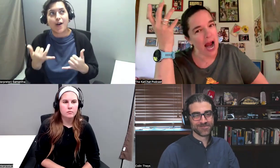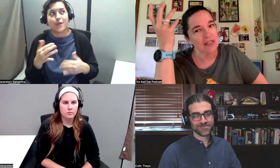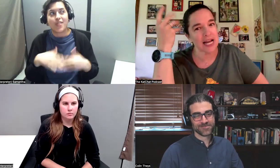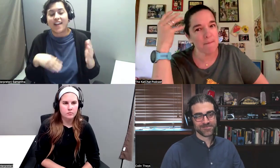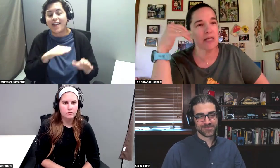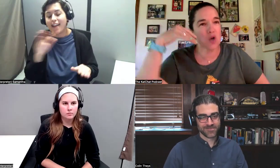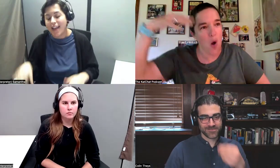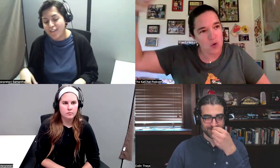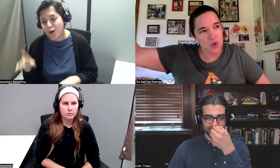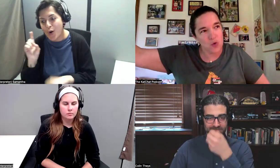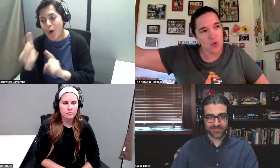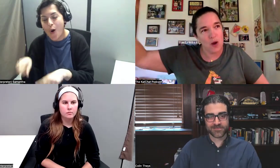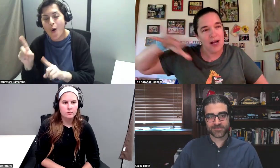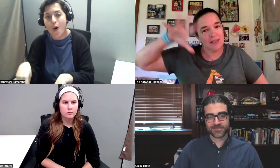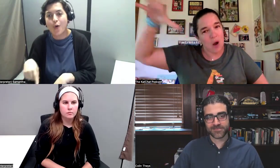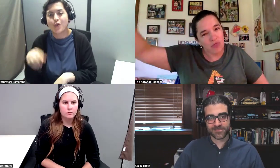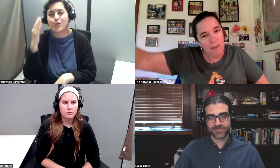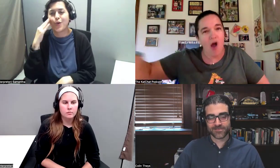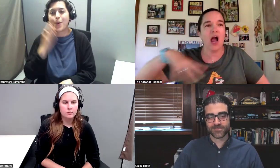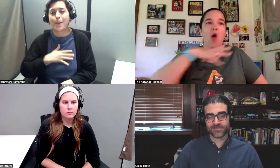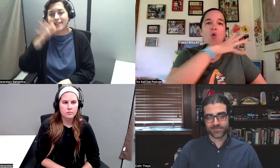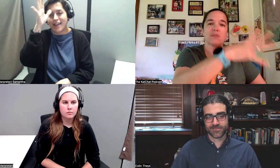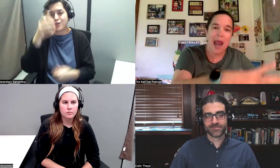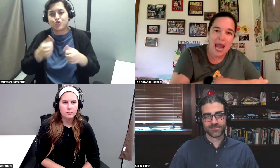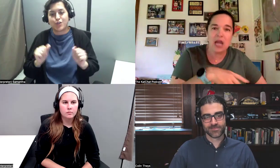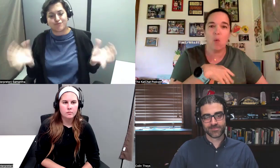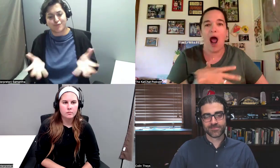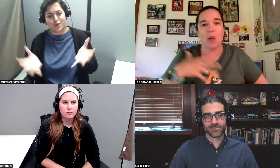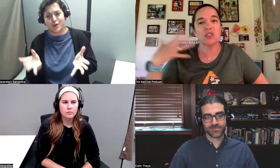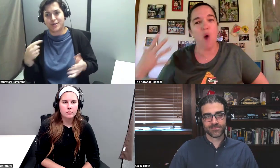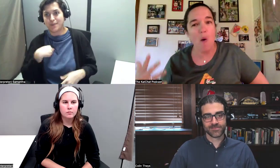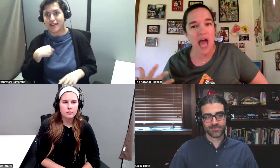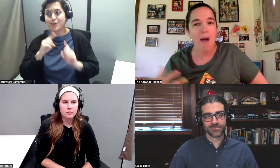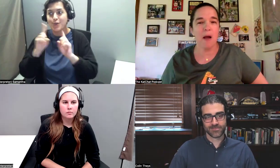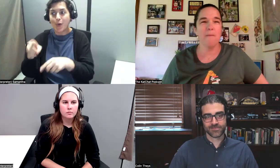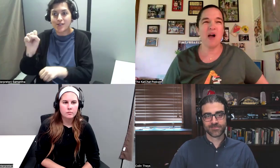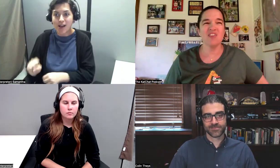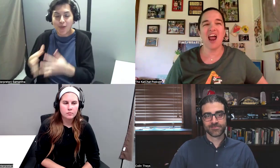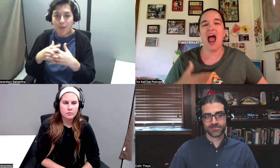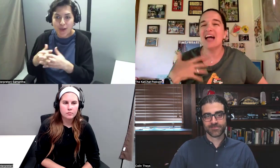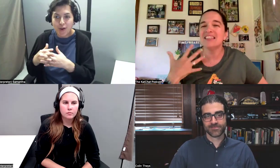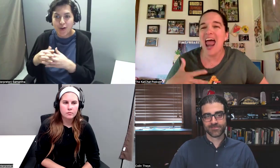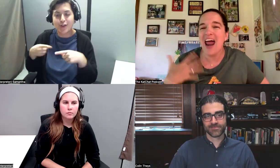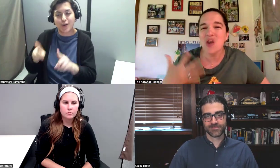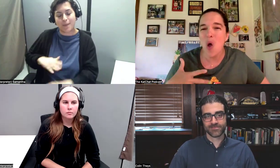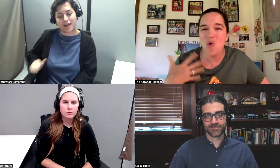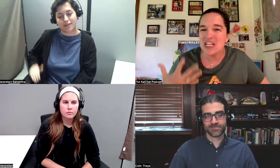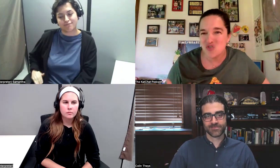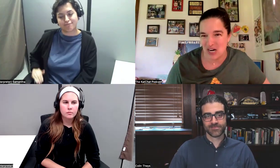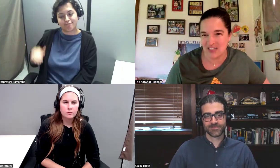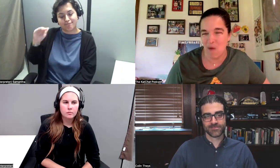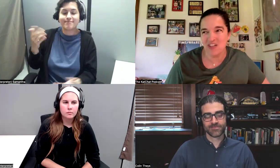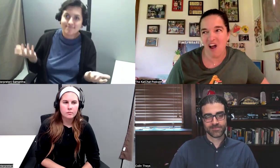was trying to get me to go to South America or Spain while I was growing up. Felt like I had